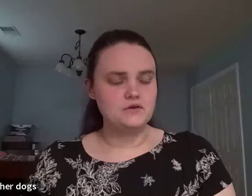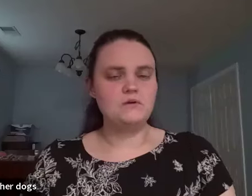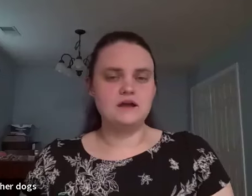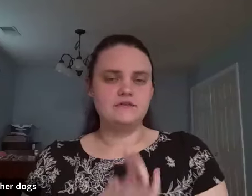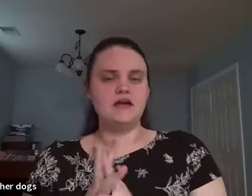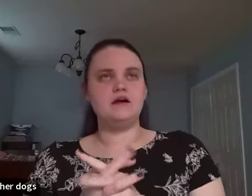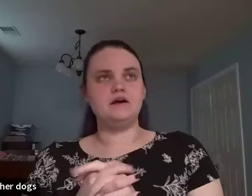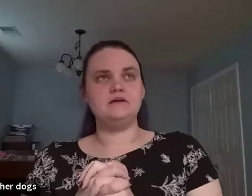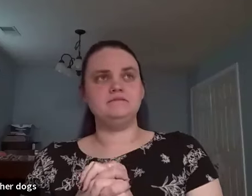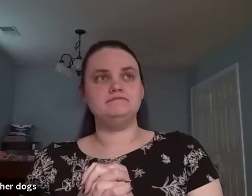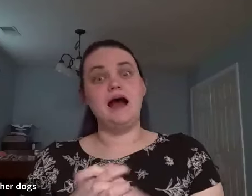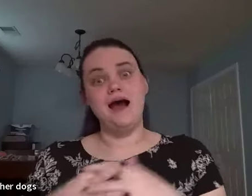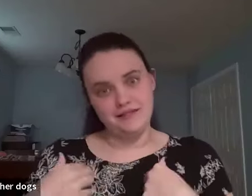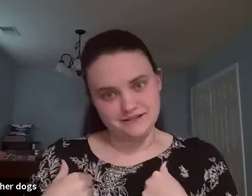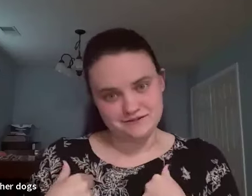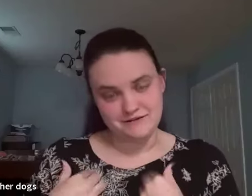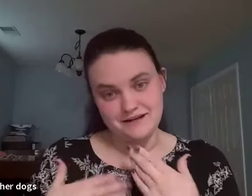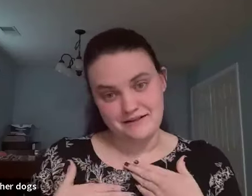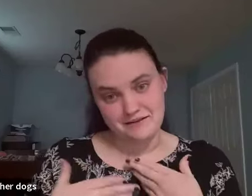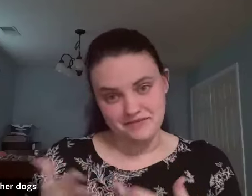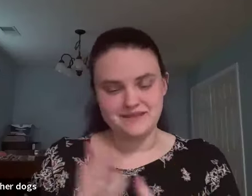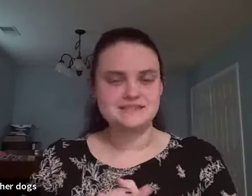Another one that I like to use often, I'll admit this.